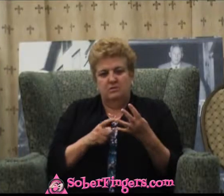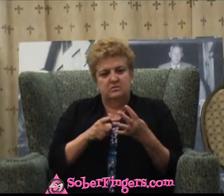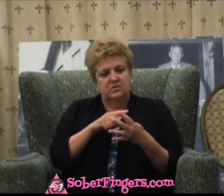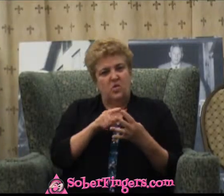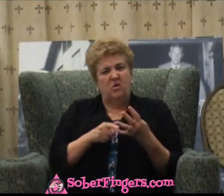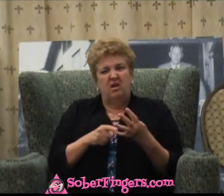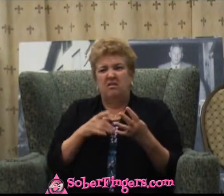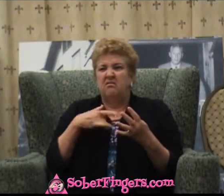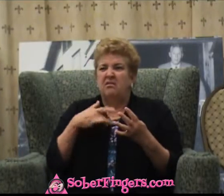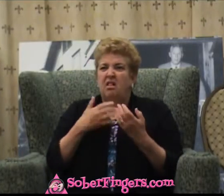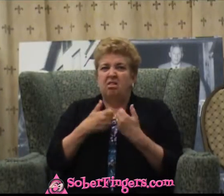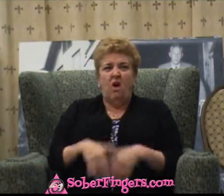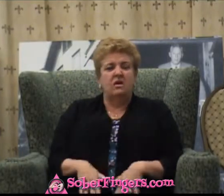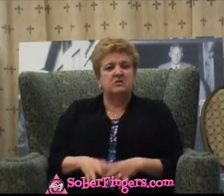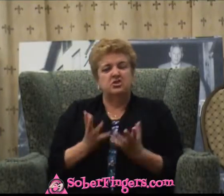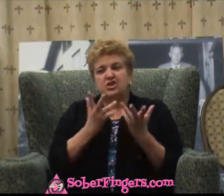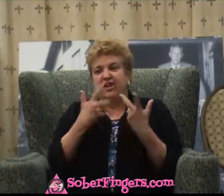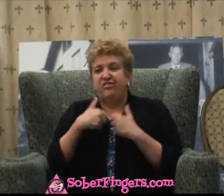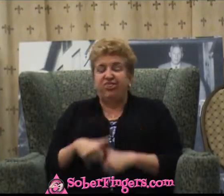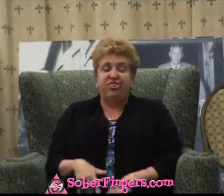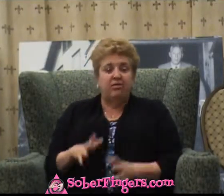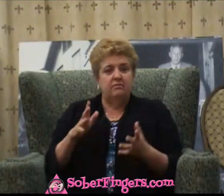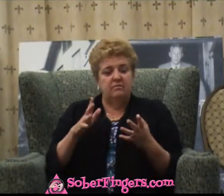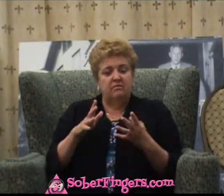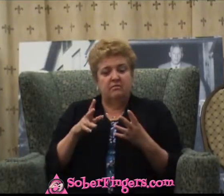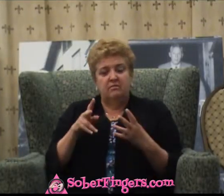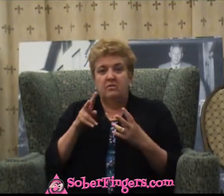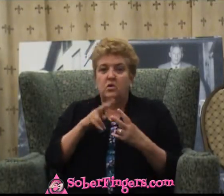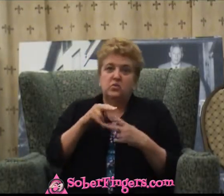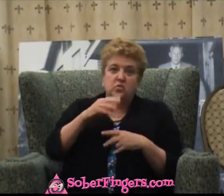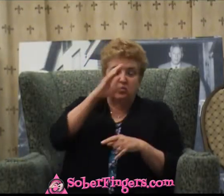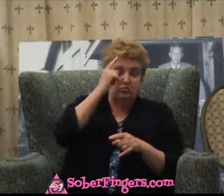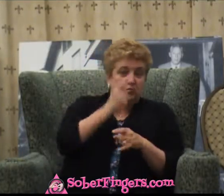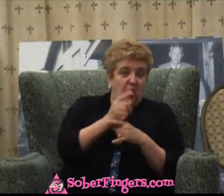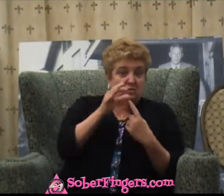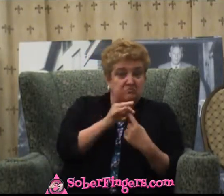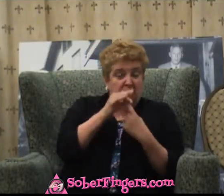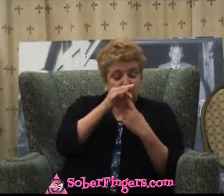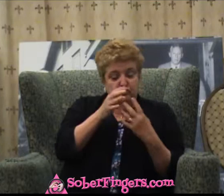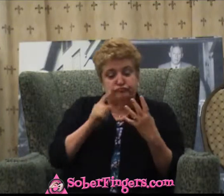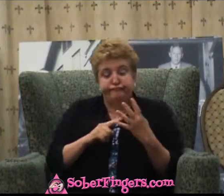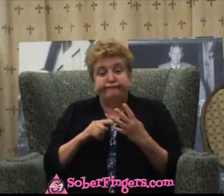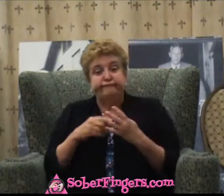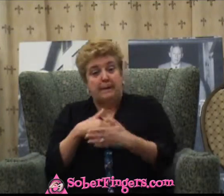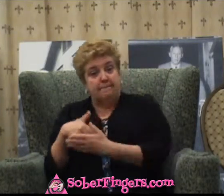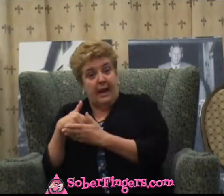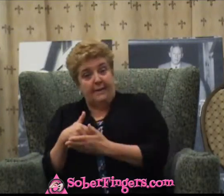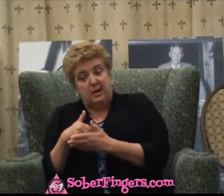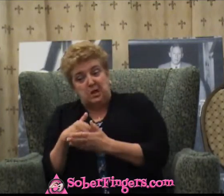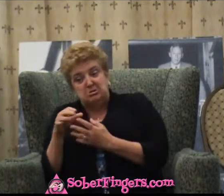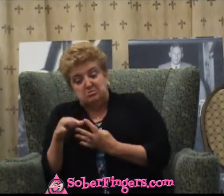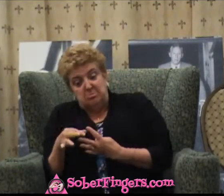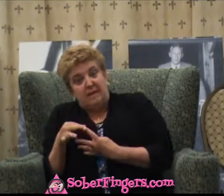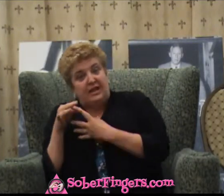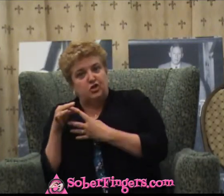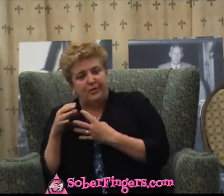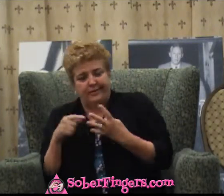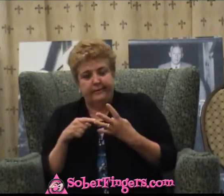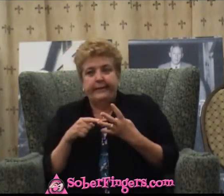I kind of just blended in with the background. I wasn't that special one anymore. You know, my little sister took my place, and I became very much of